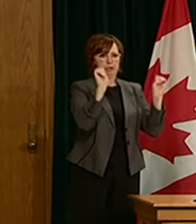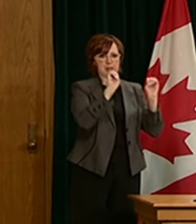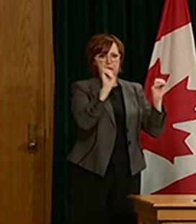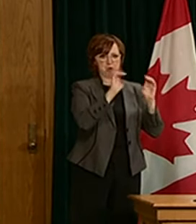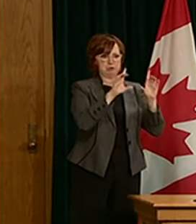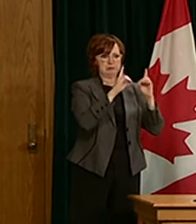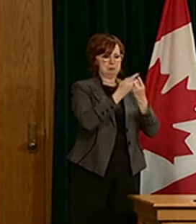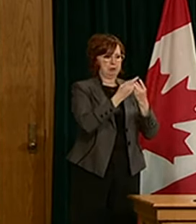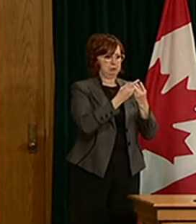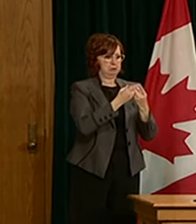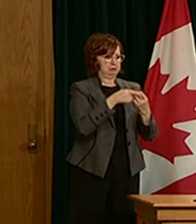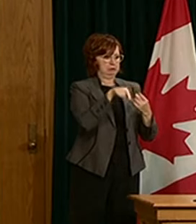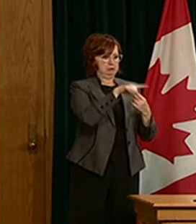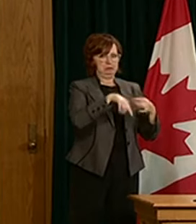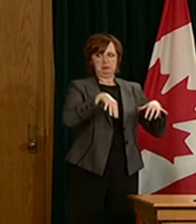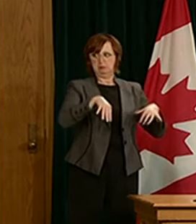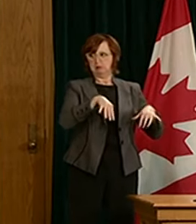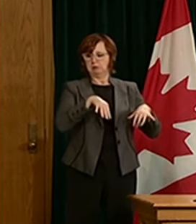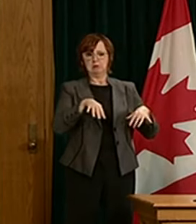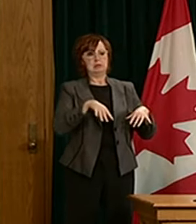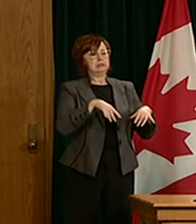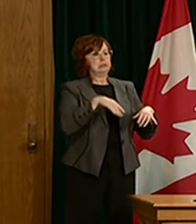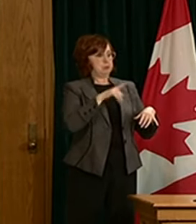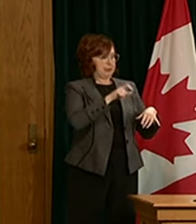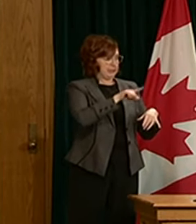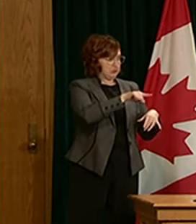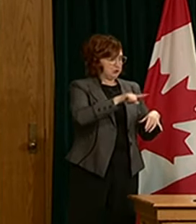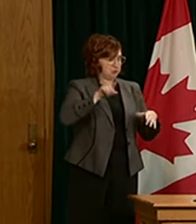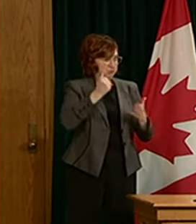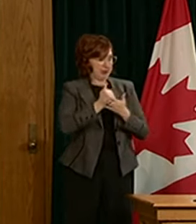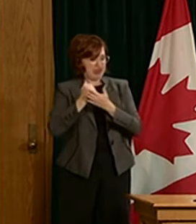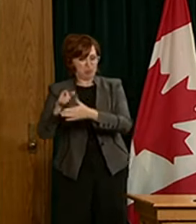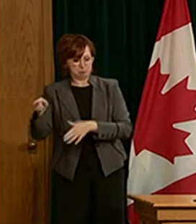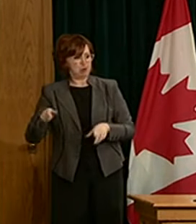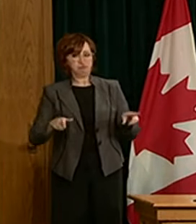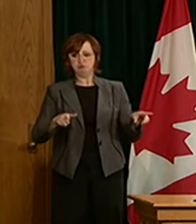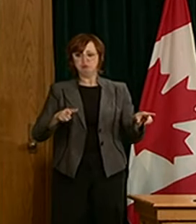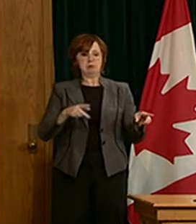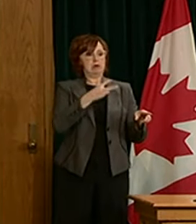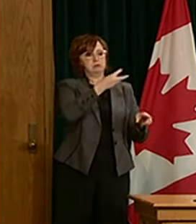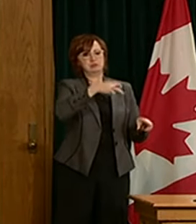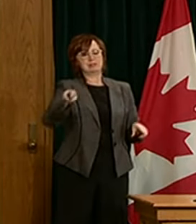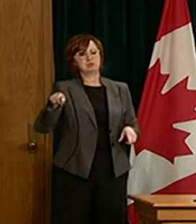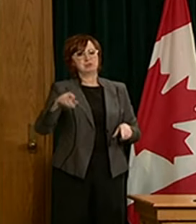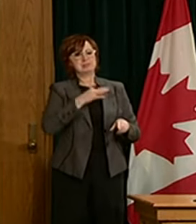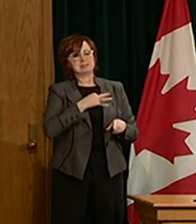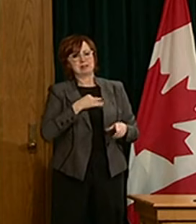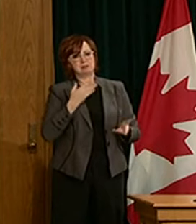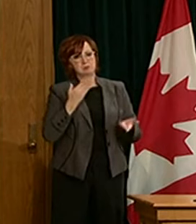we reallocate them to support another site that is preparing for a surge. It's important for those staff to have the